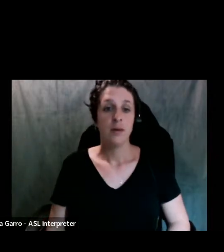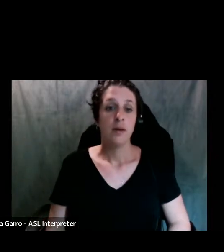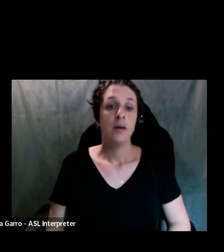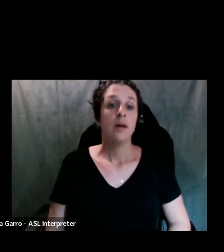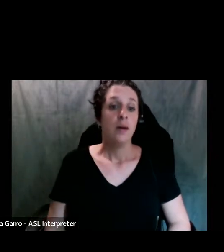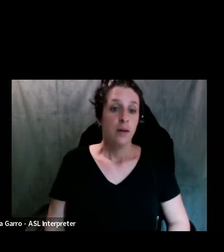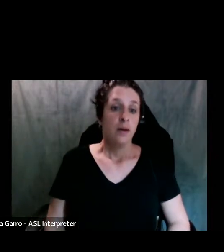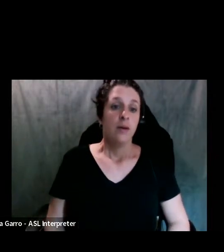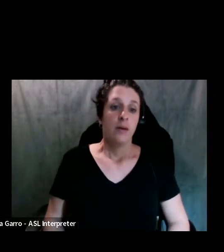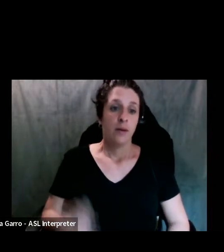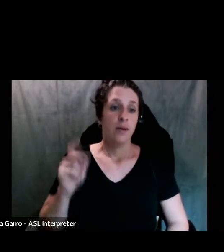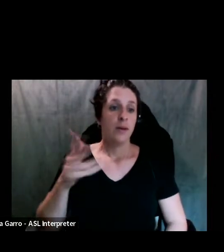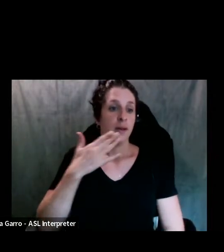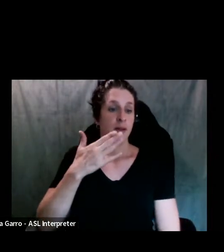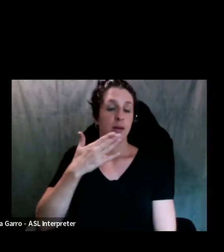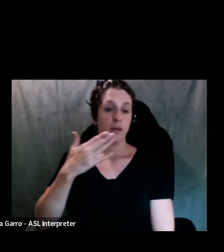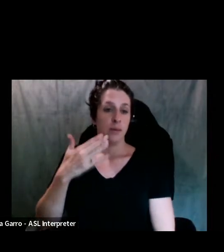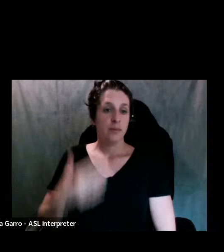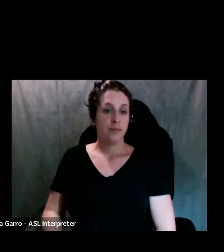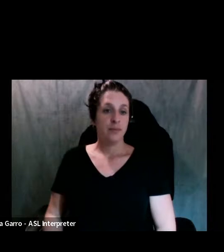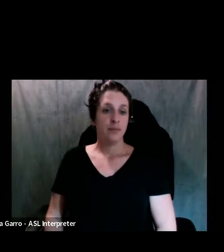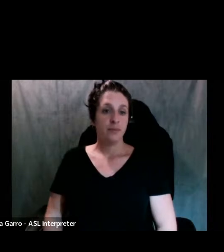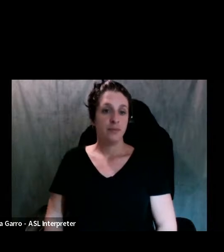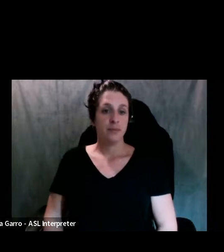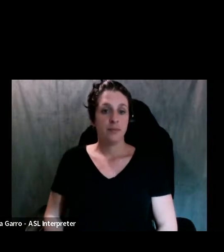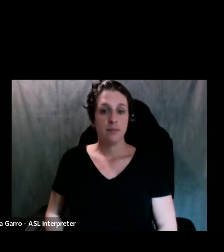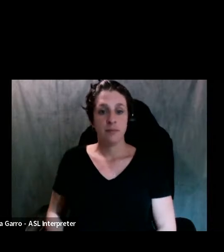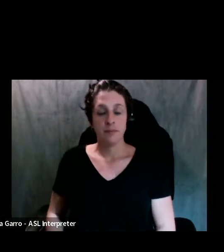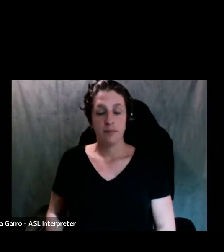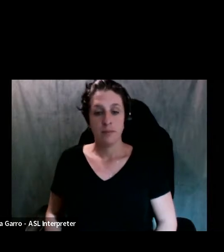you. Thank you.